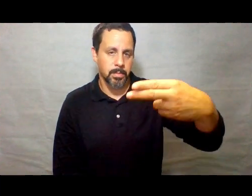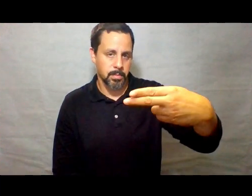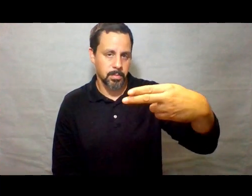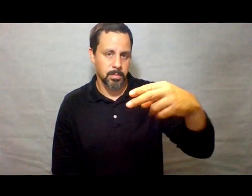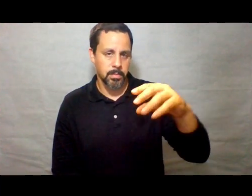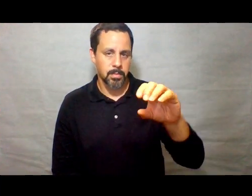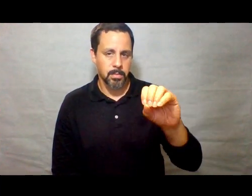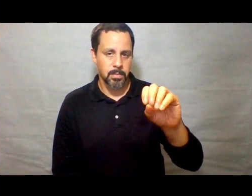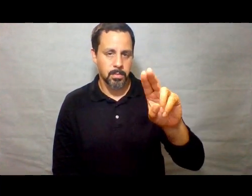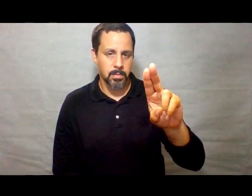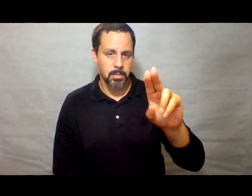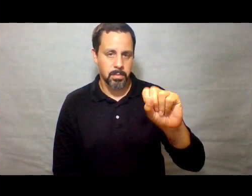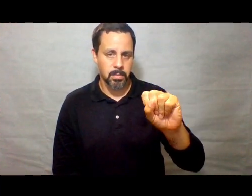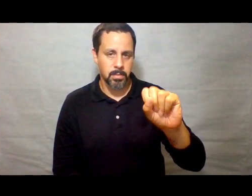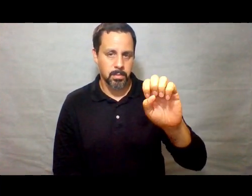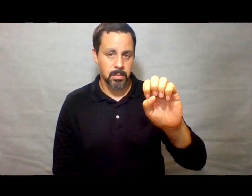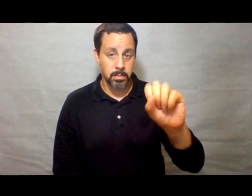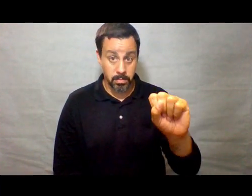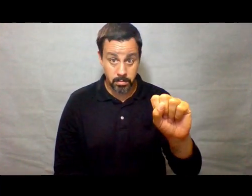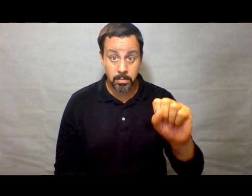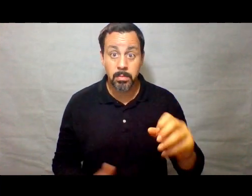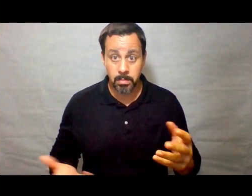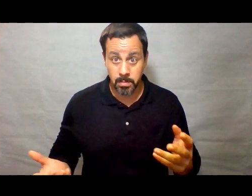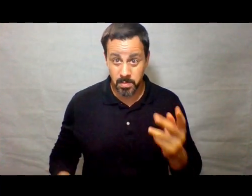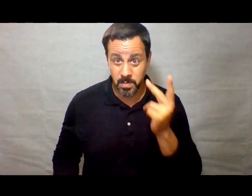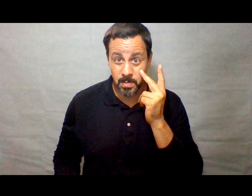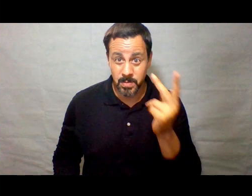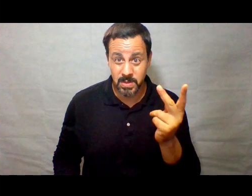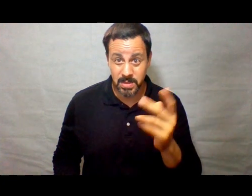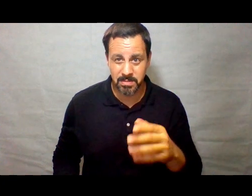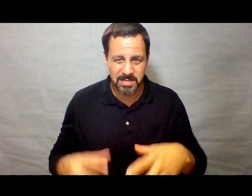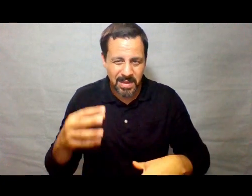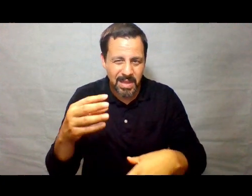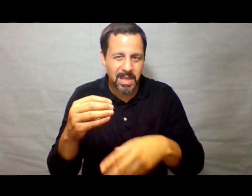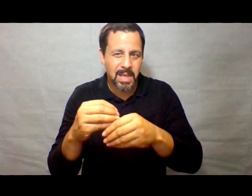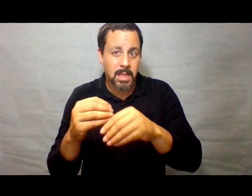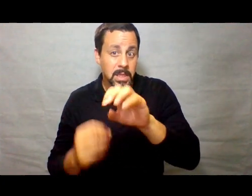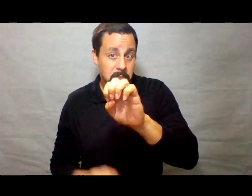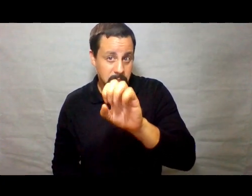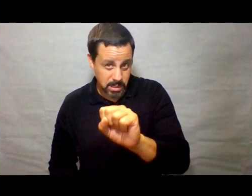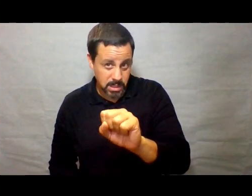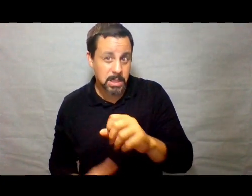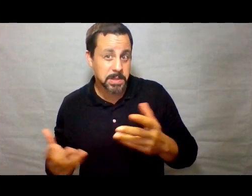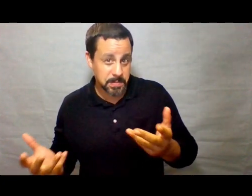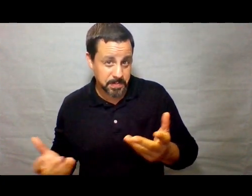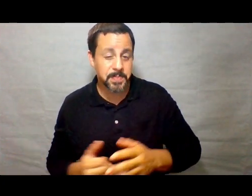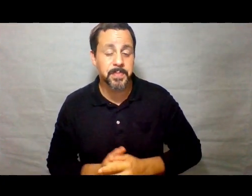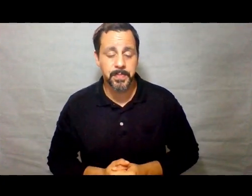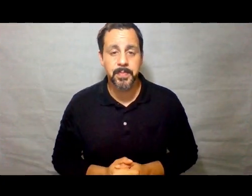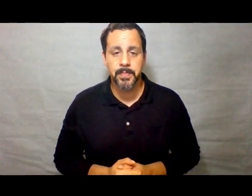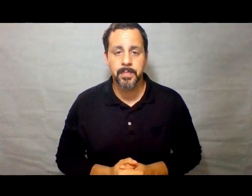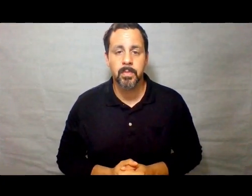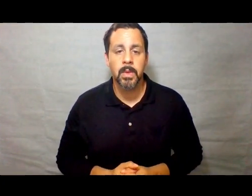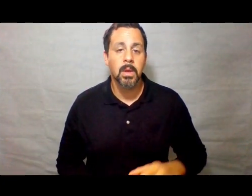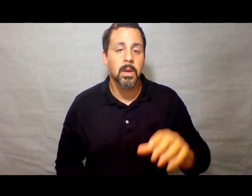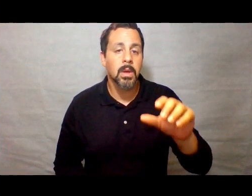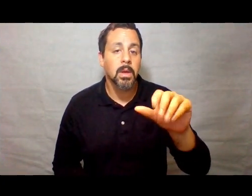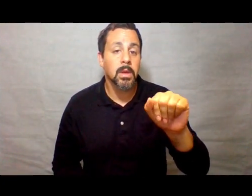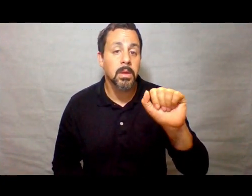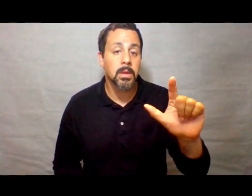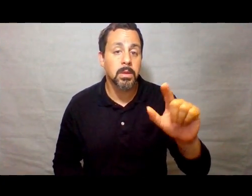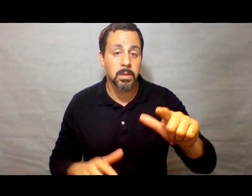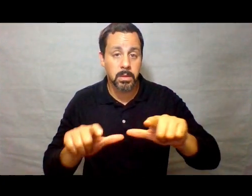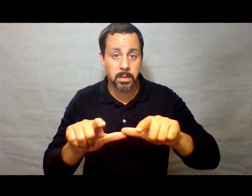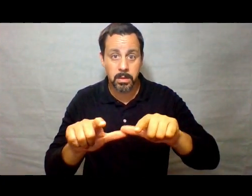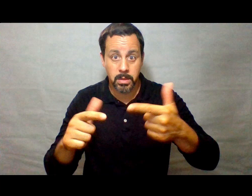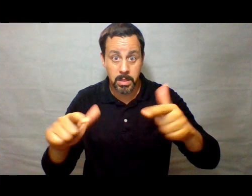If I wanted to make it plural, I would say houses. You see? You add an